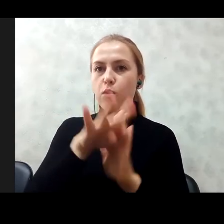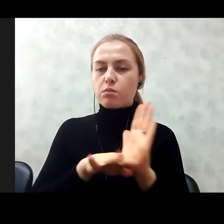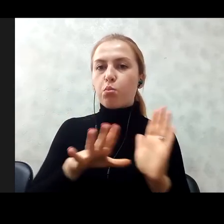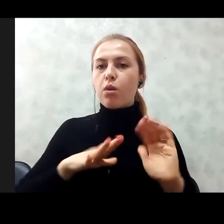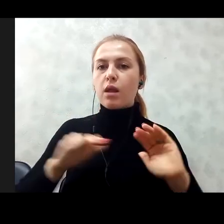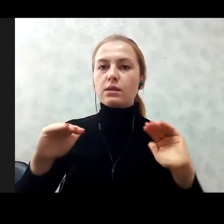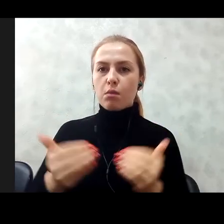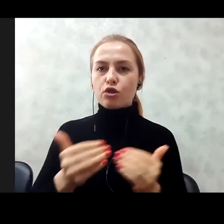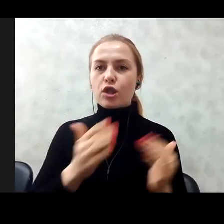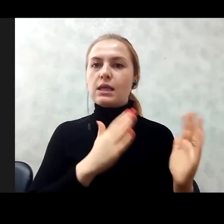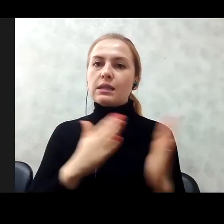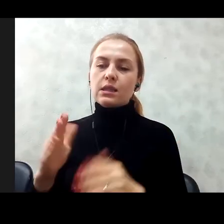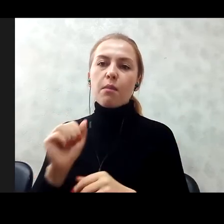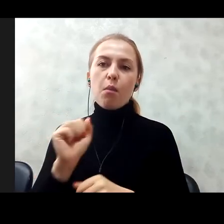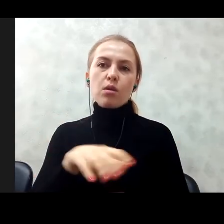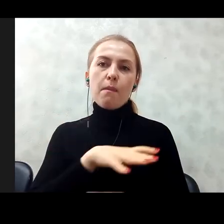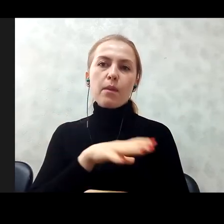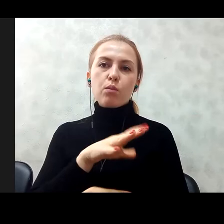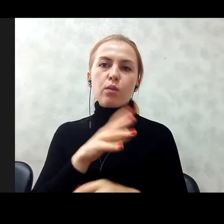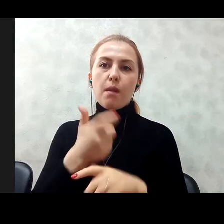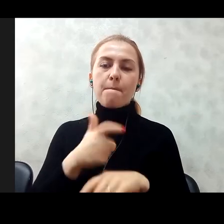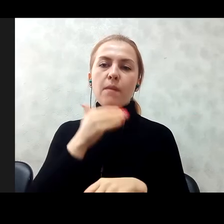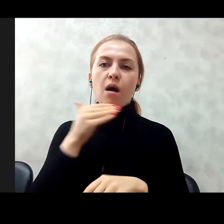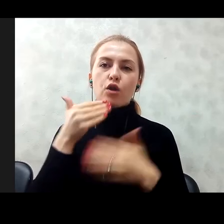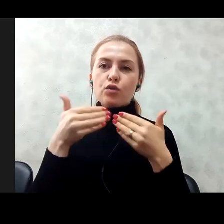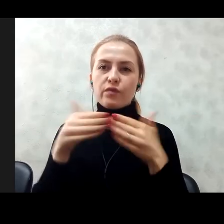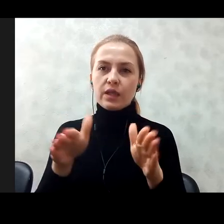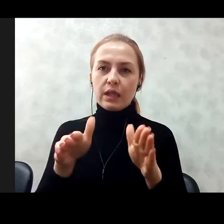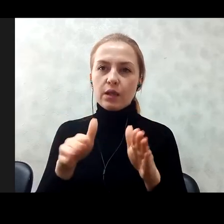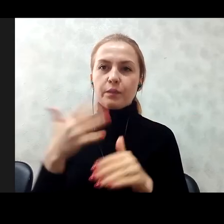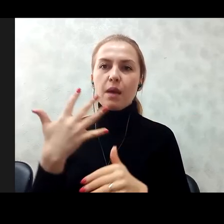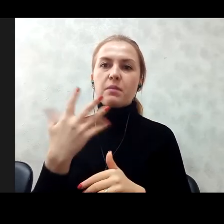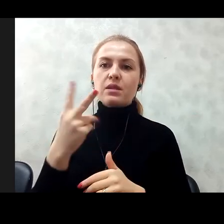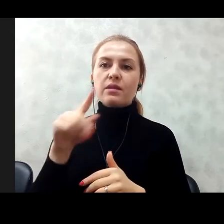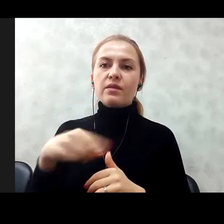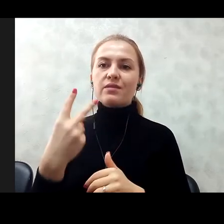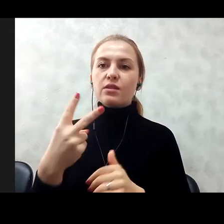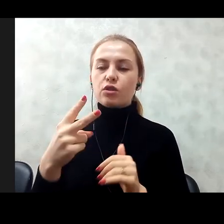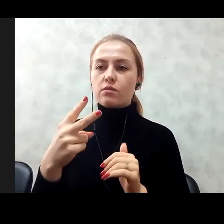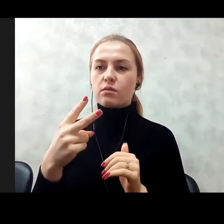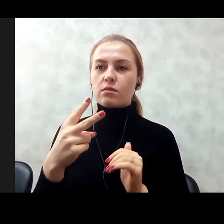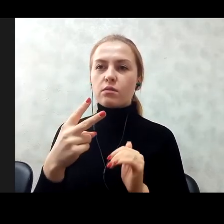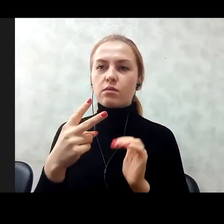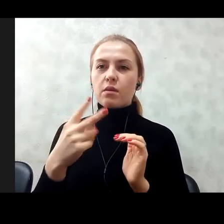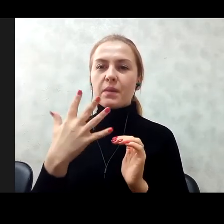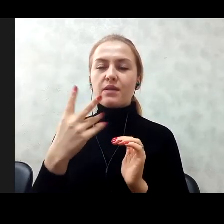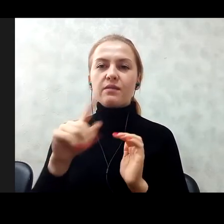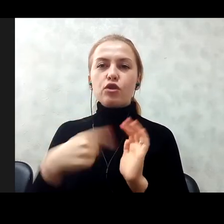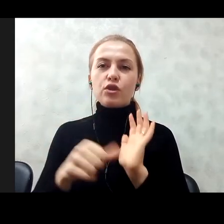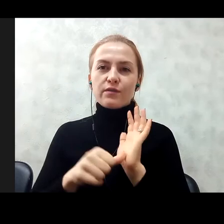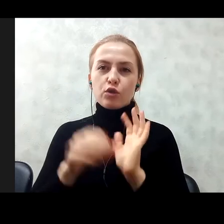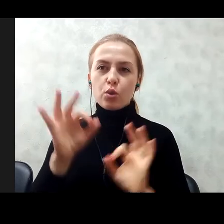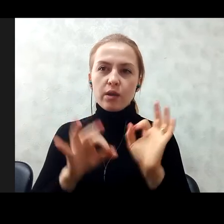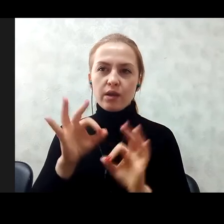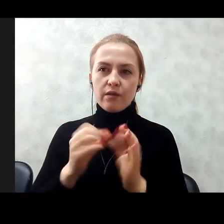to go up the list, so the system could have been better. 52.6% of